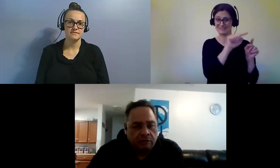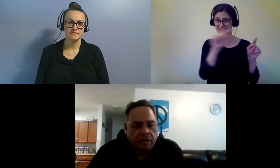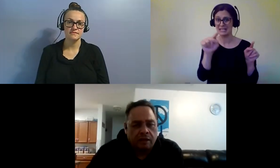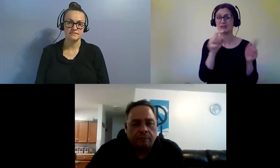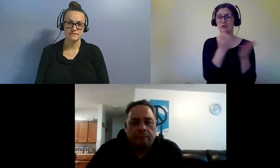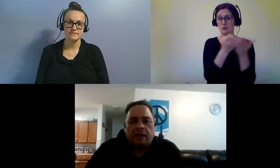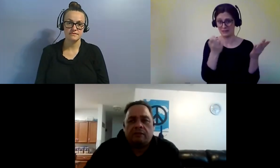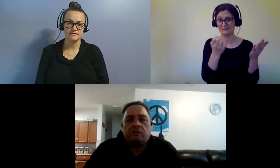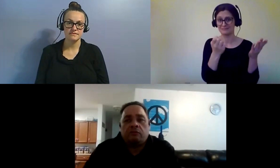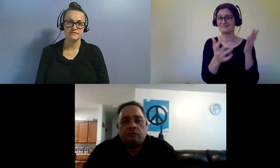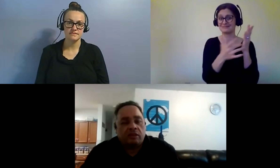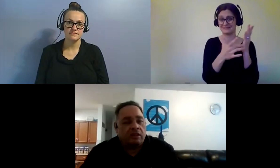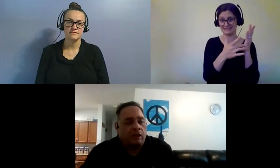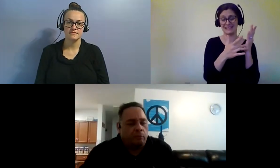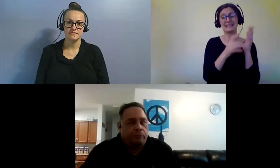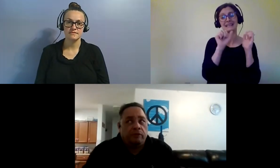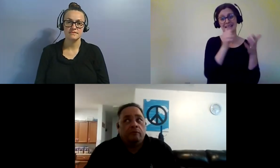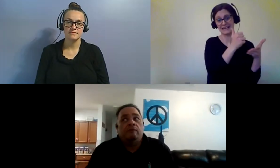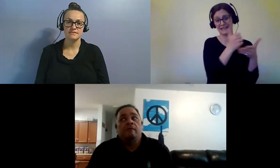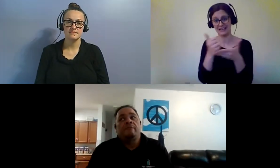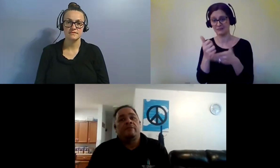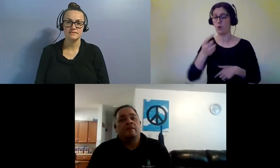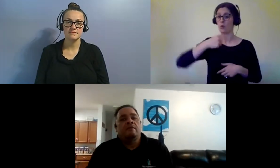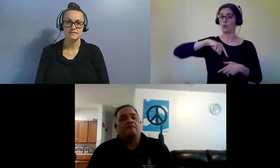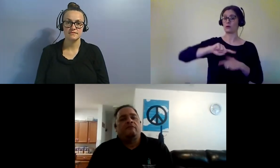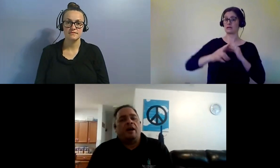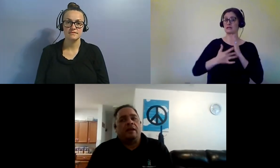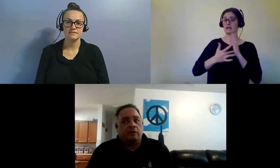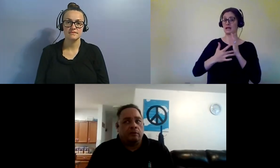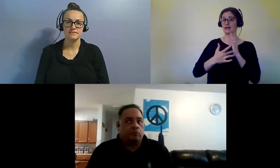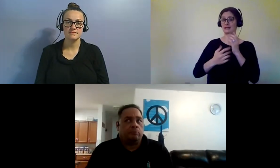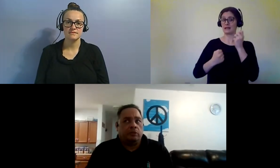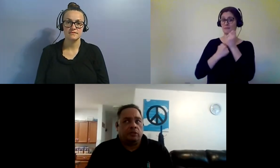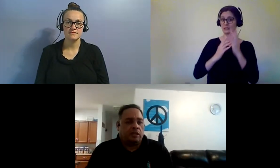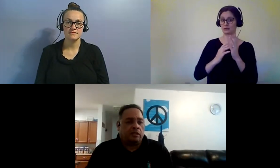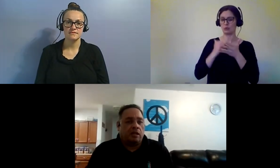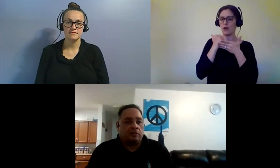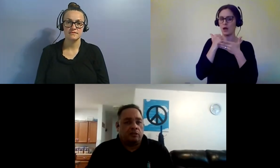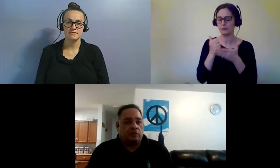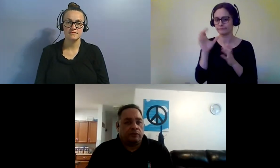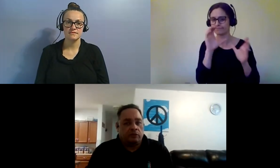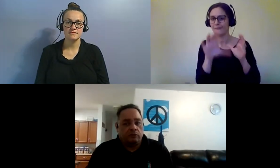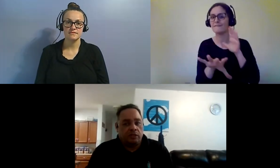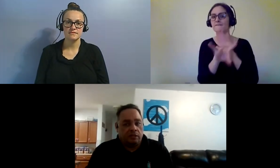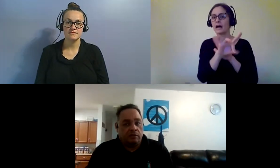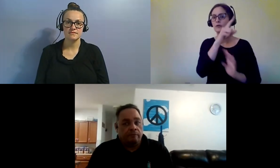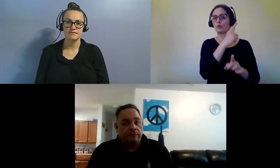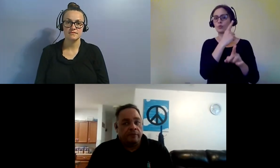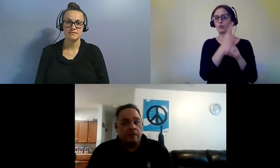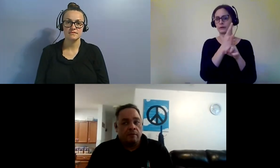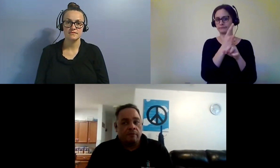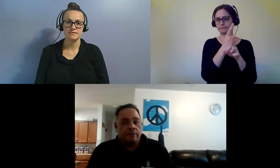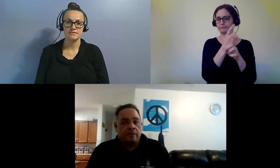We as Tech Ambassadors can help you find the appropriate technology for your needs.